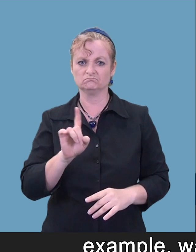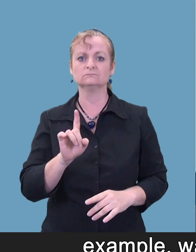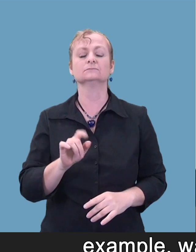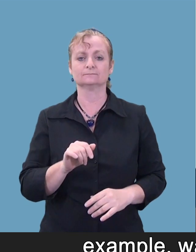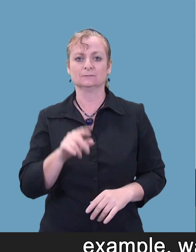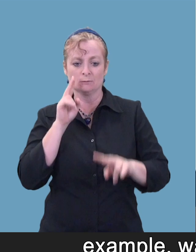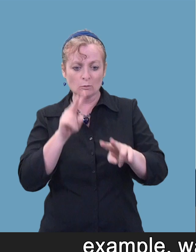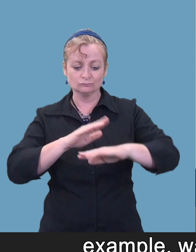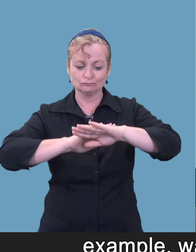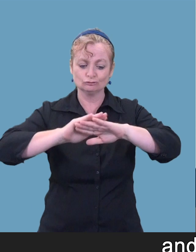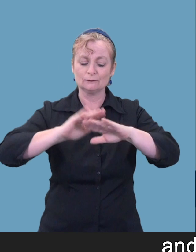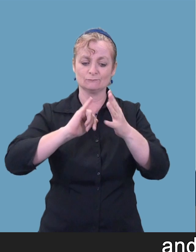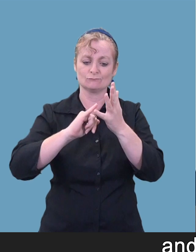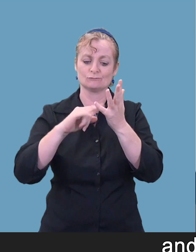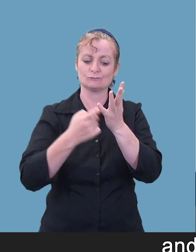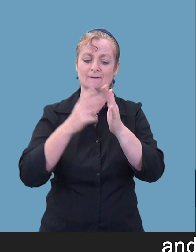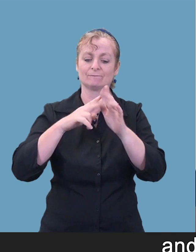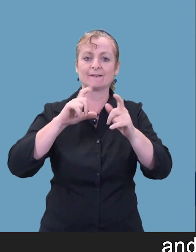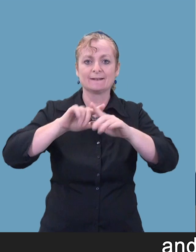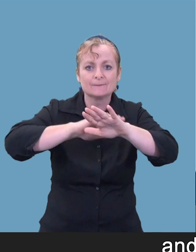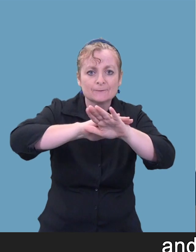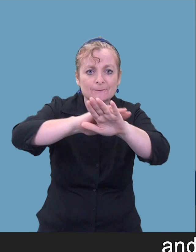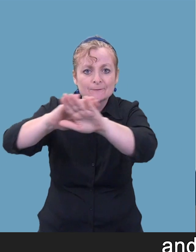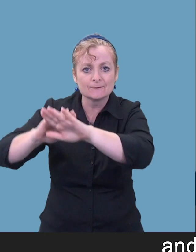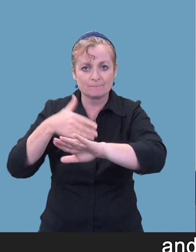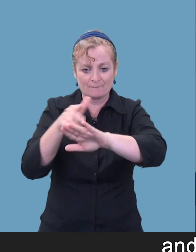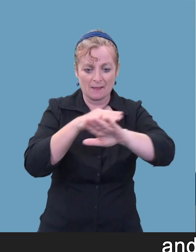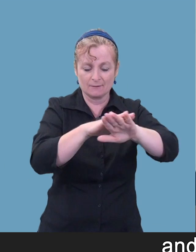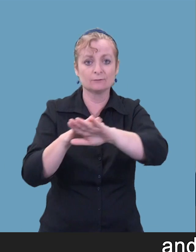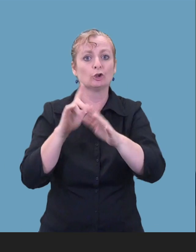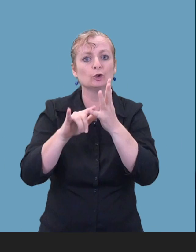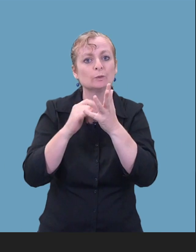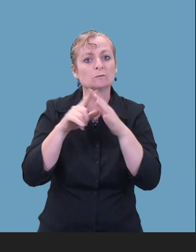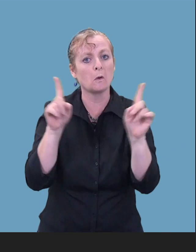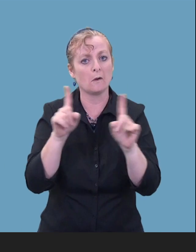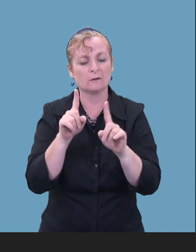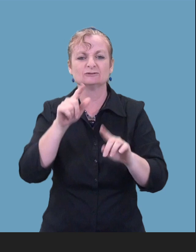know that that underdrawing was there, and you wouldn't likely find underdrawing in a copy.